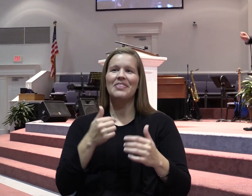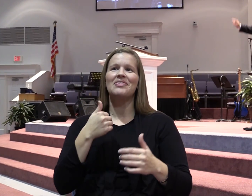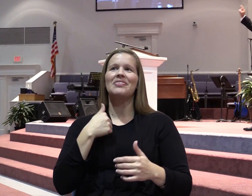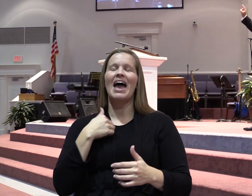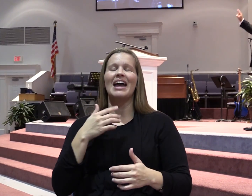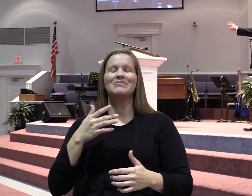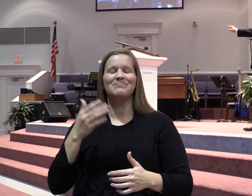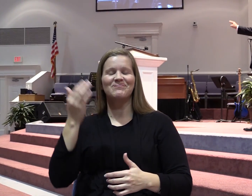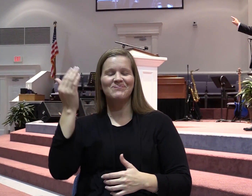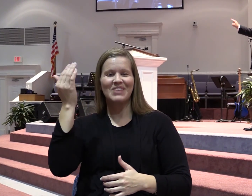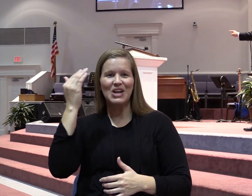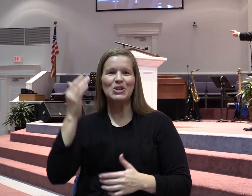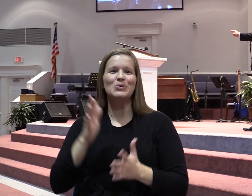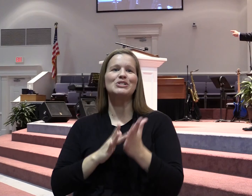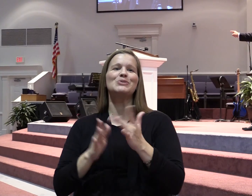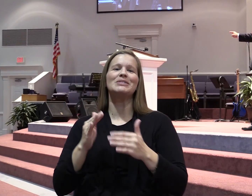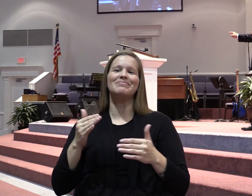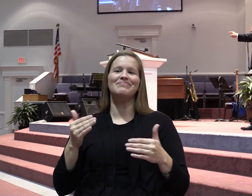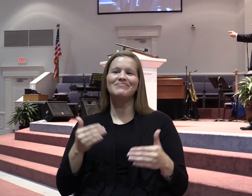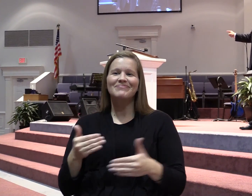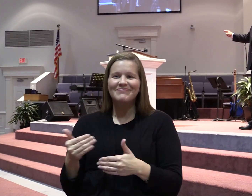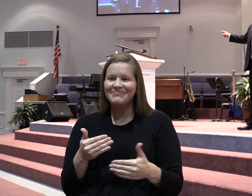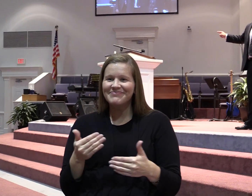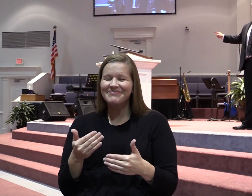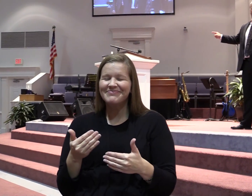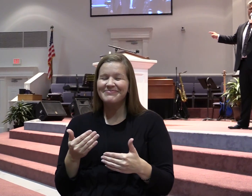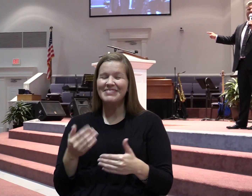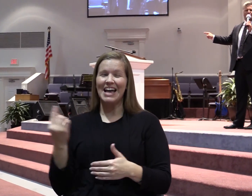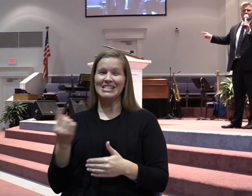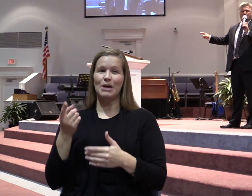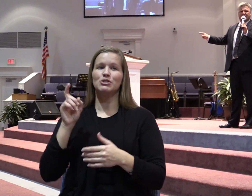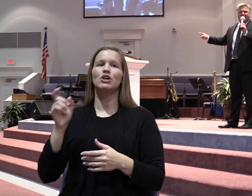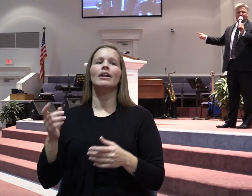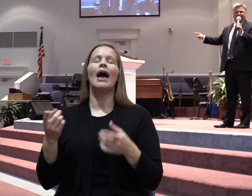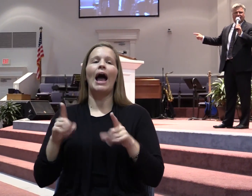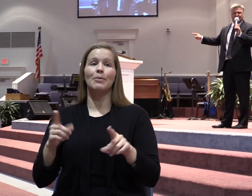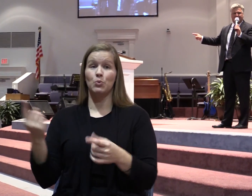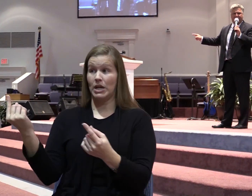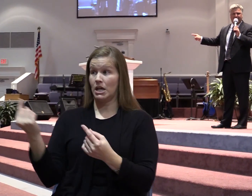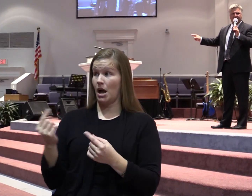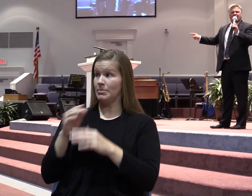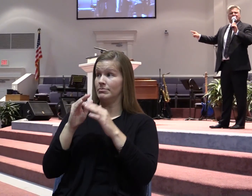nearness of the gift in Mary. Something is supposed to happen when we come